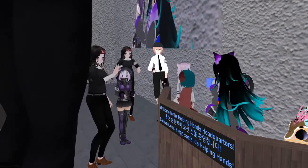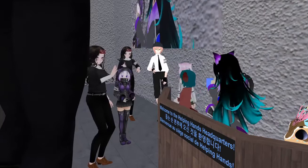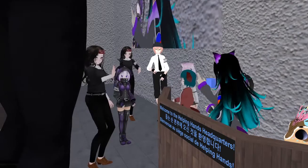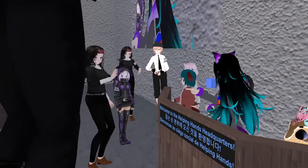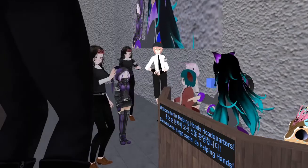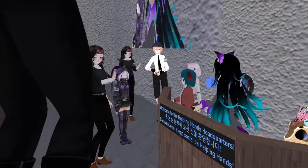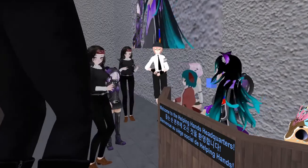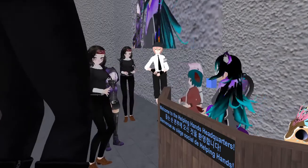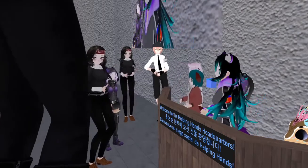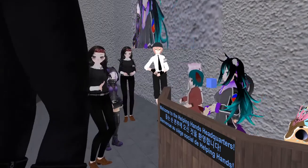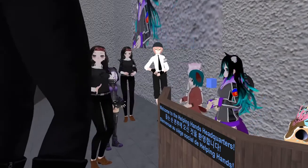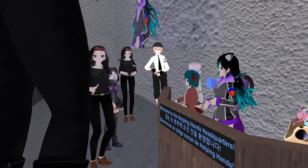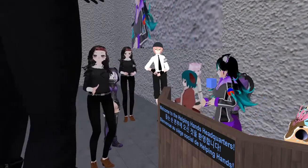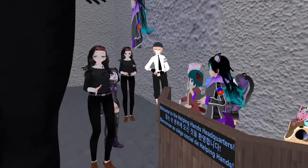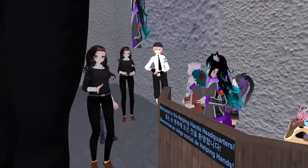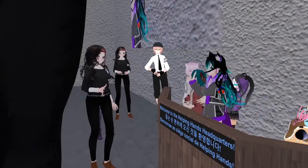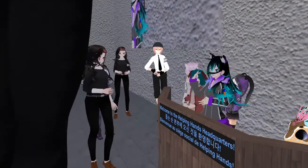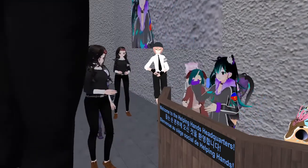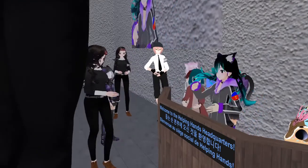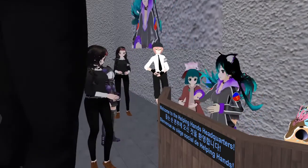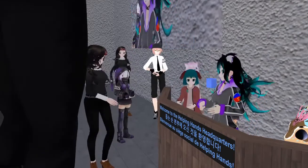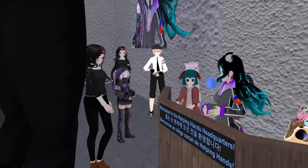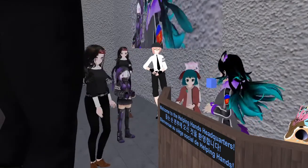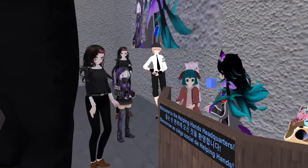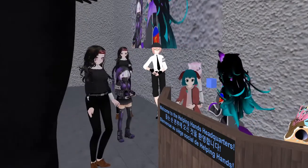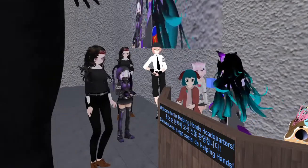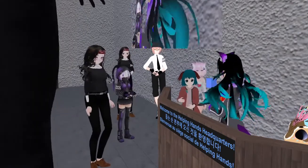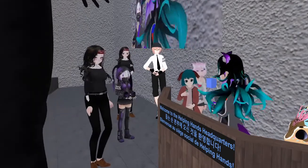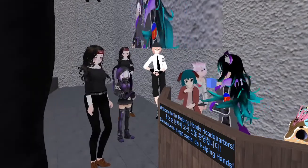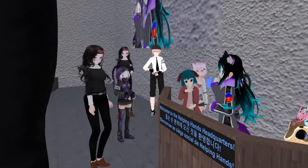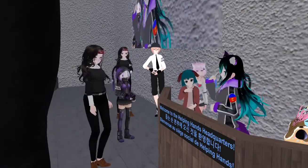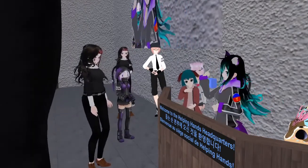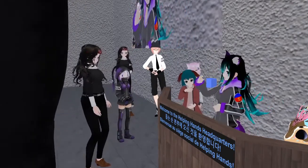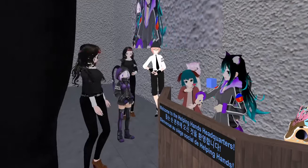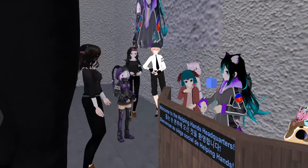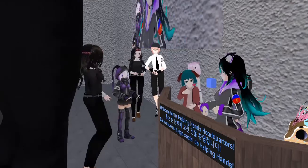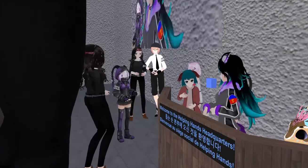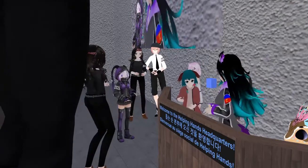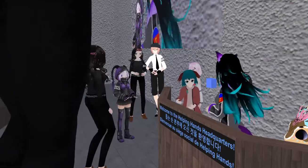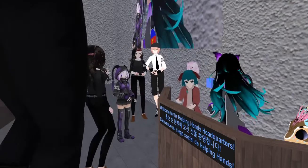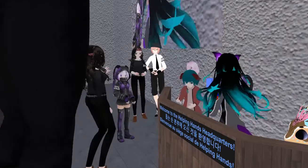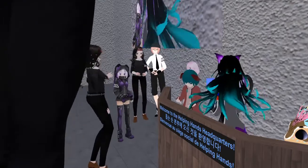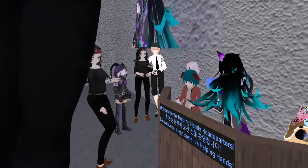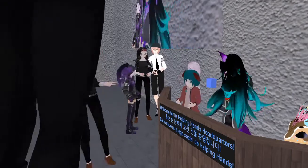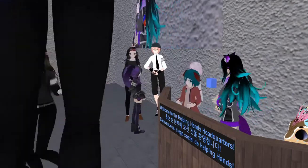quickly No, this is explain Yep, it. yep, yep. People The who are entire going to thing. come in, people who are going to come in, go out. the presentations because it's gonna be really.